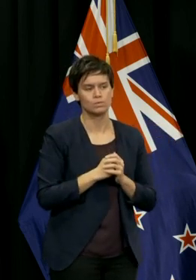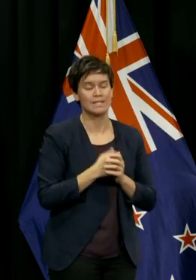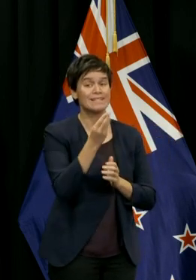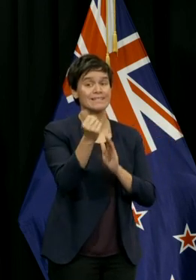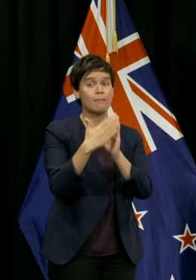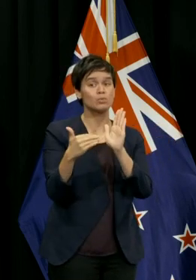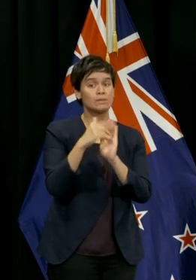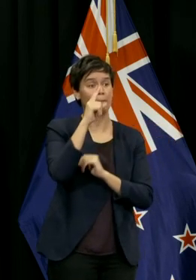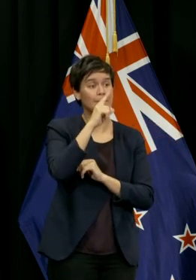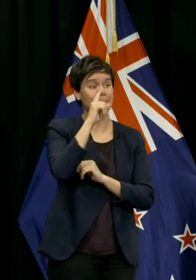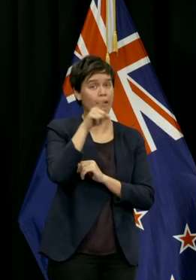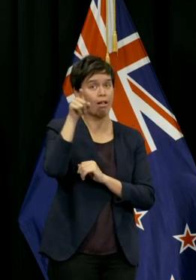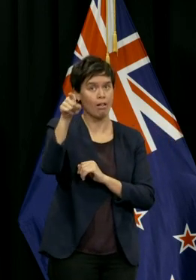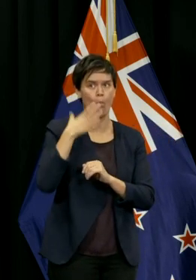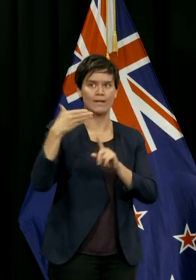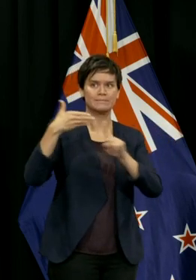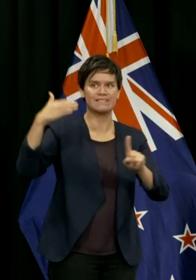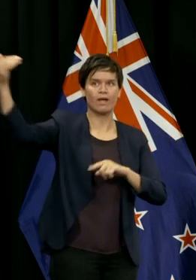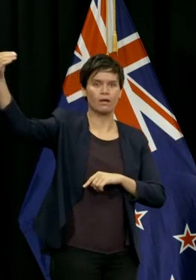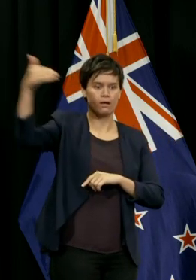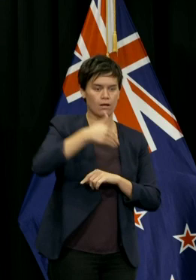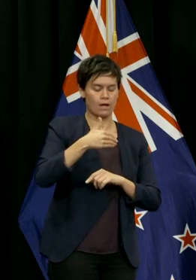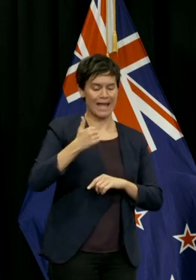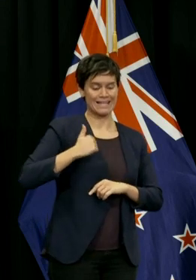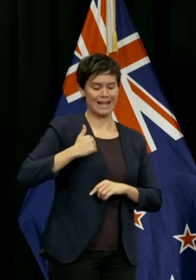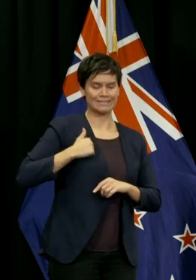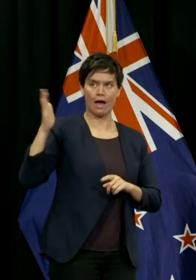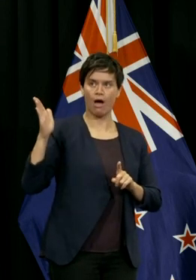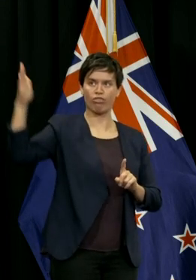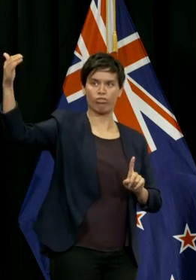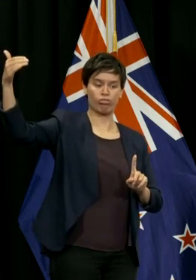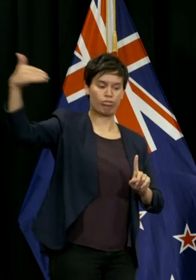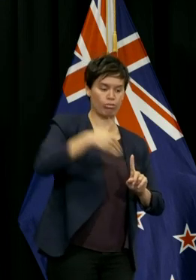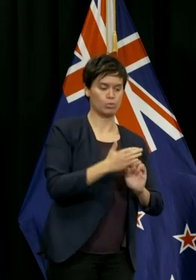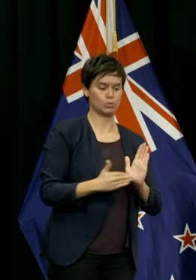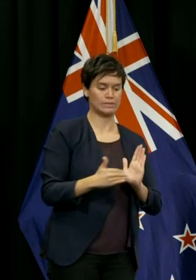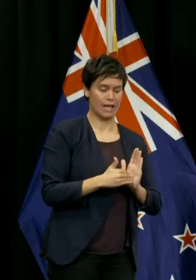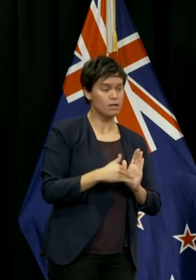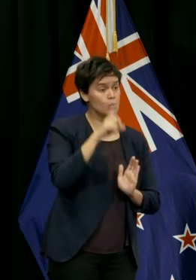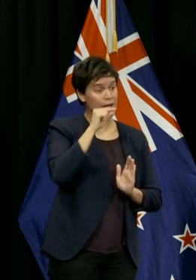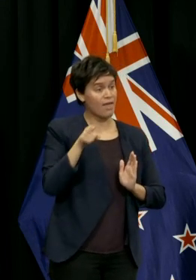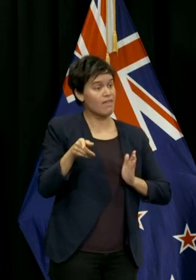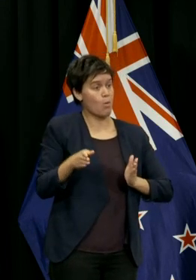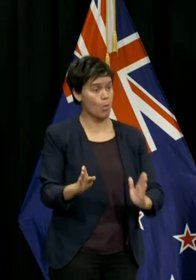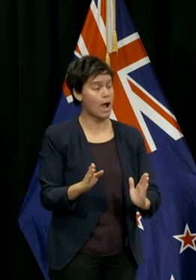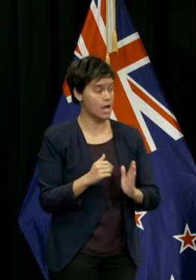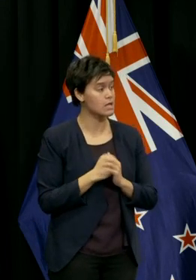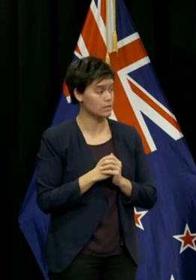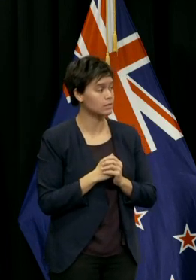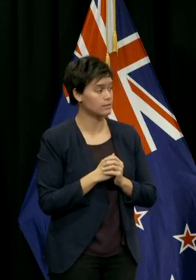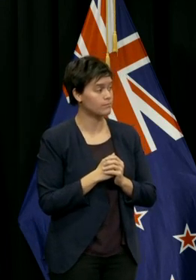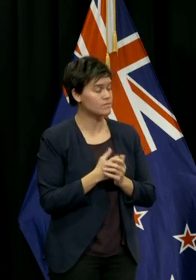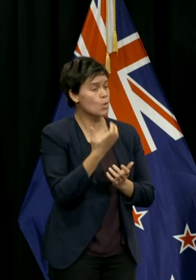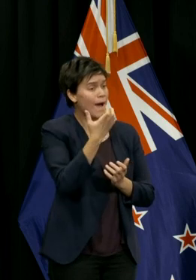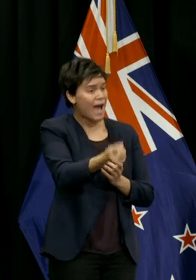particularly using that route through Canada to get home. So I think that does demonstrate that there